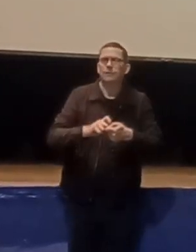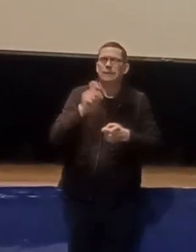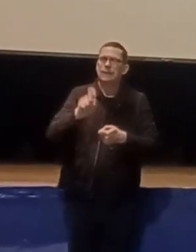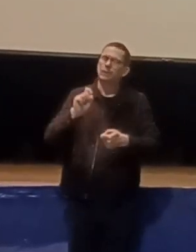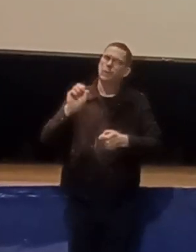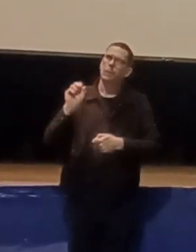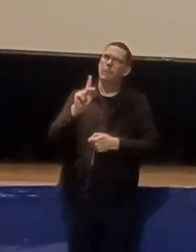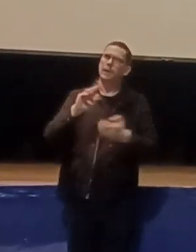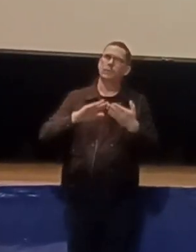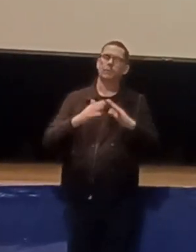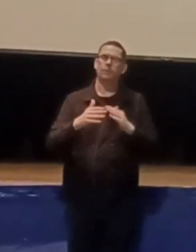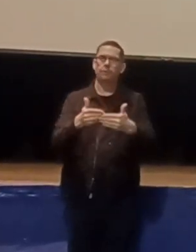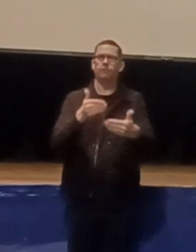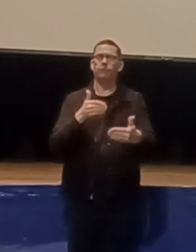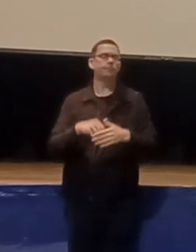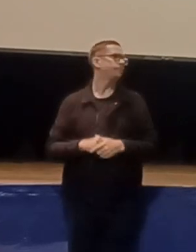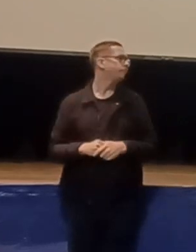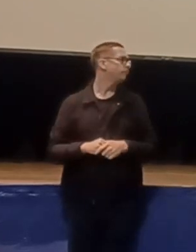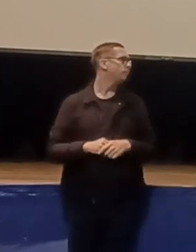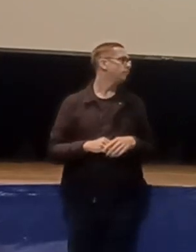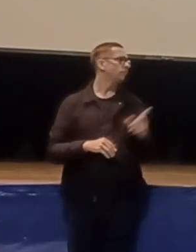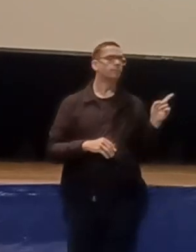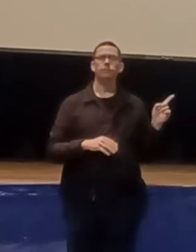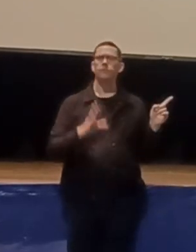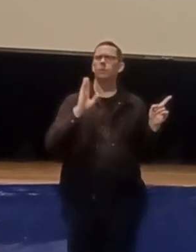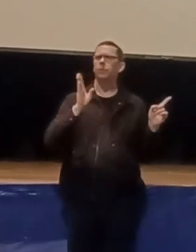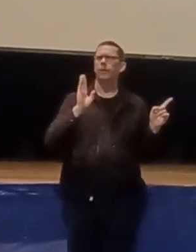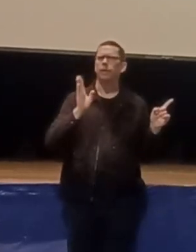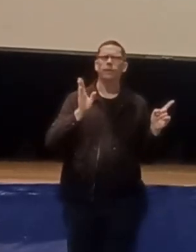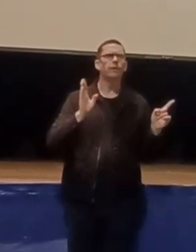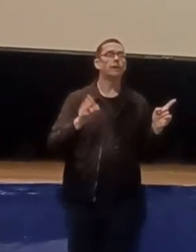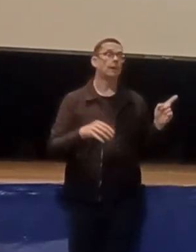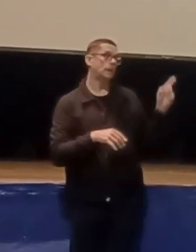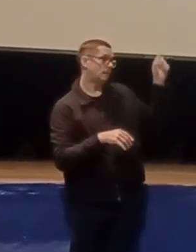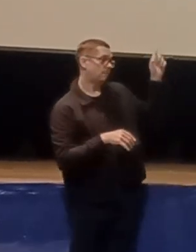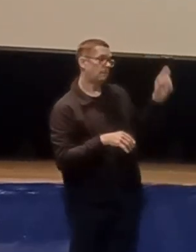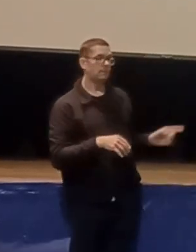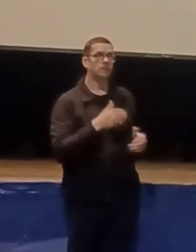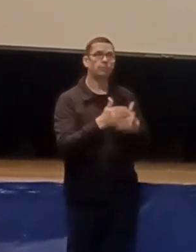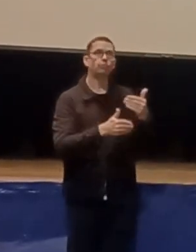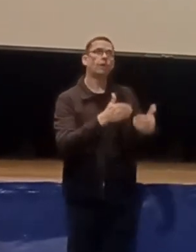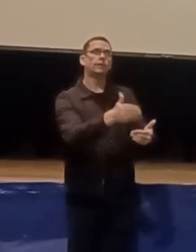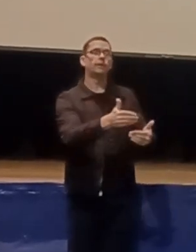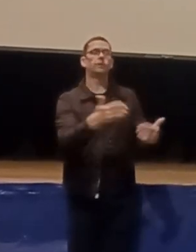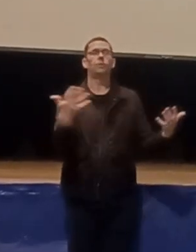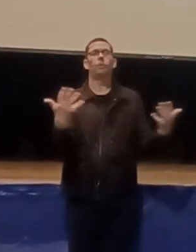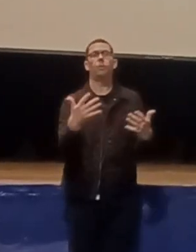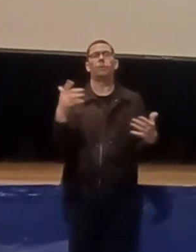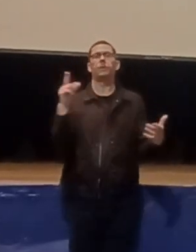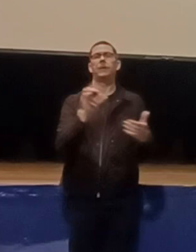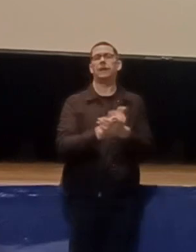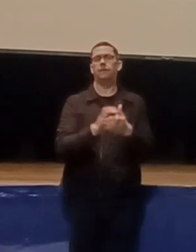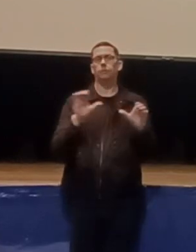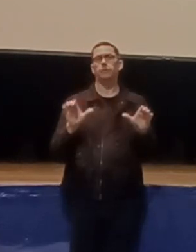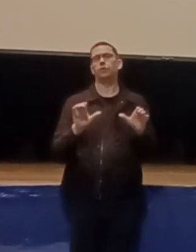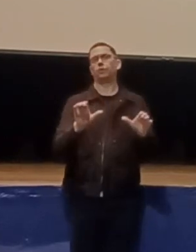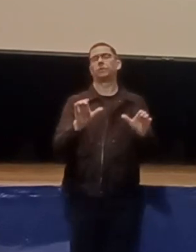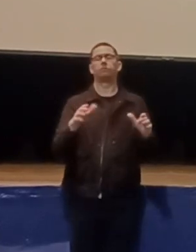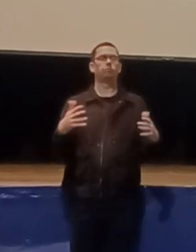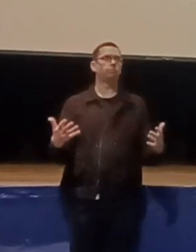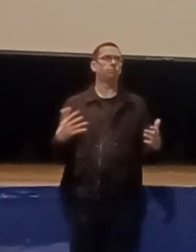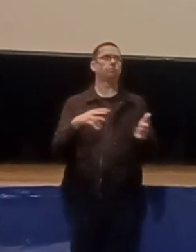we will. And we will. So this process right here is outlining what we will be doing as part of the disposition process. So it will